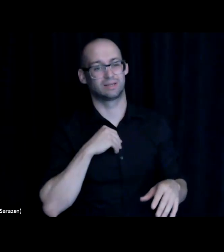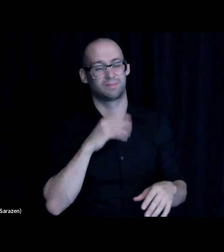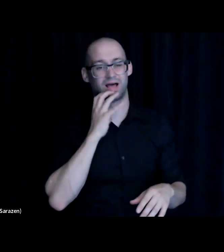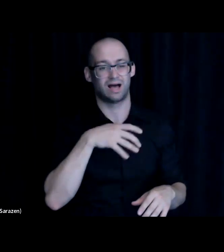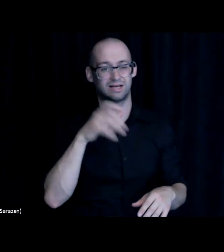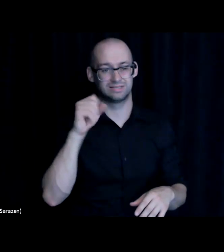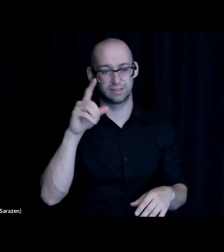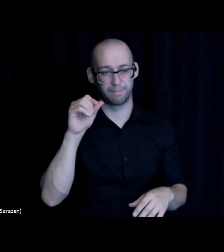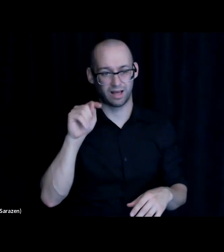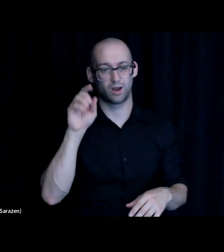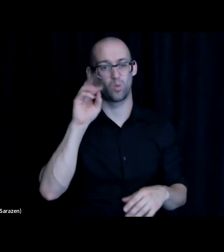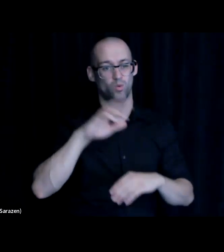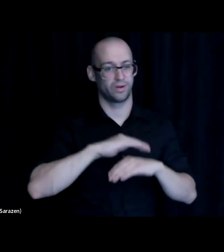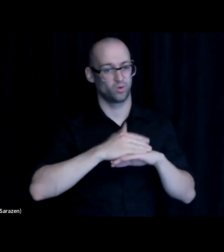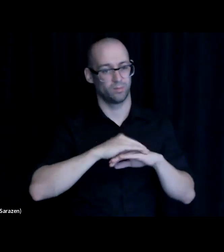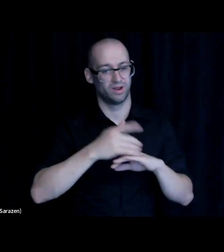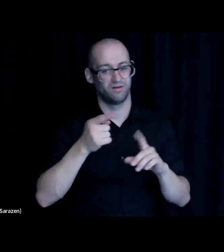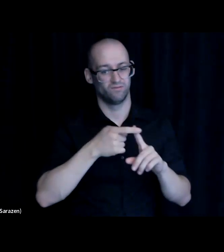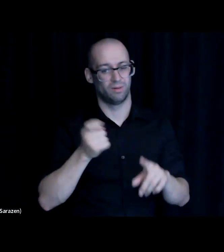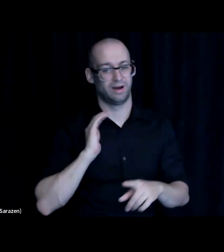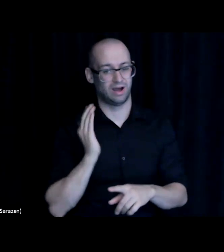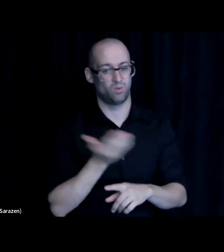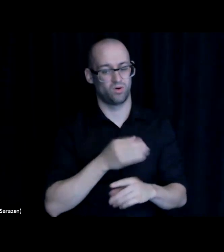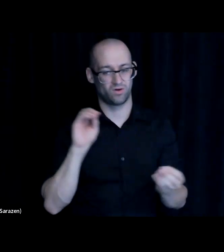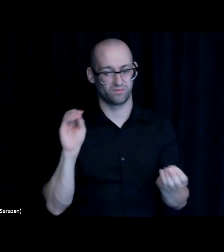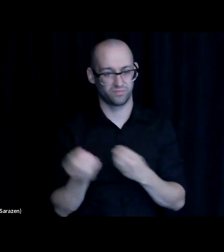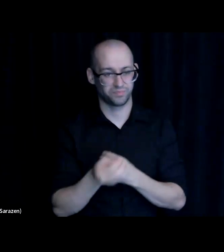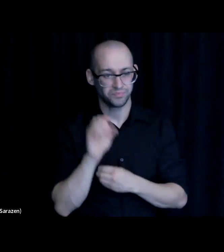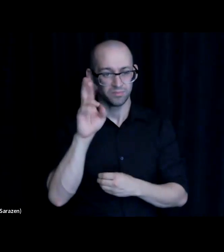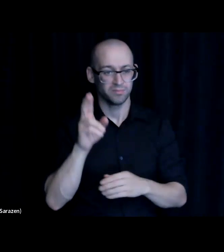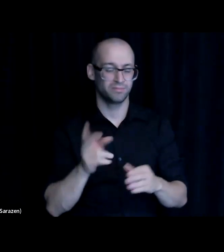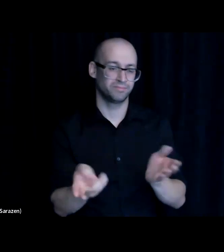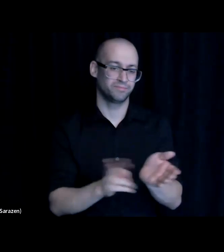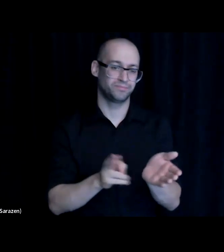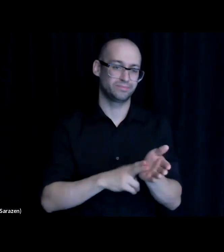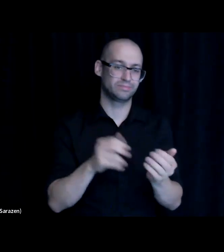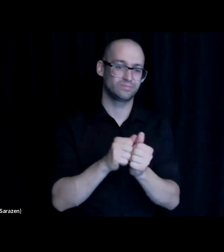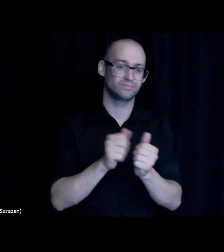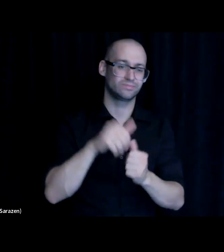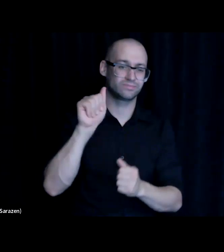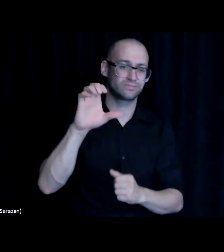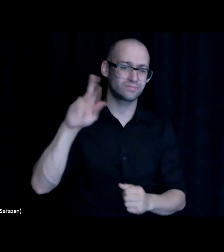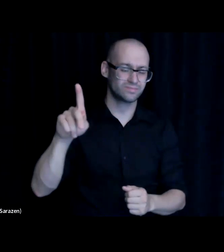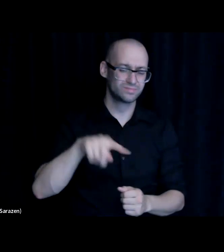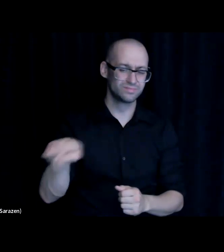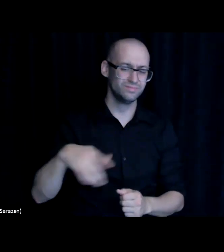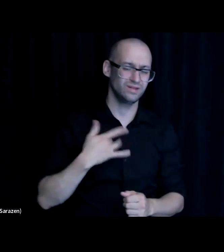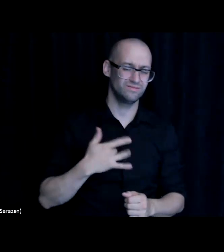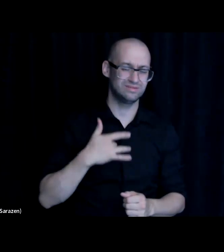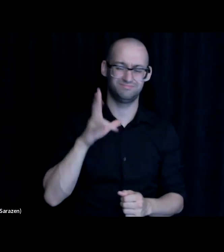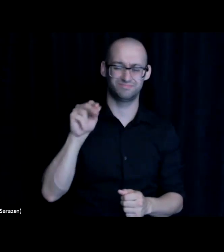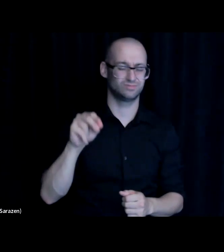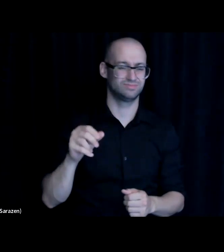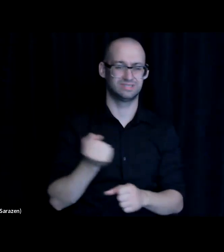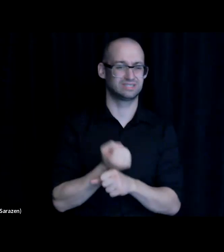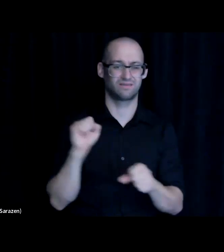or equipment from our office, or even to sign up for ACP, was that they didn't feel safe and they